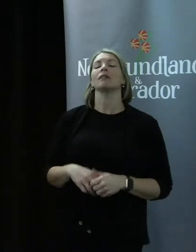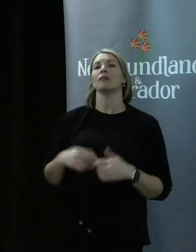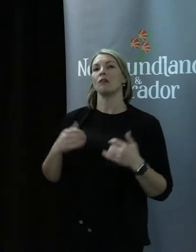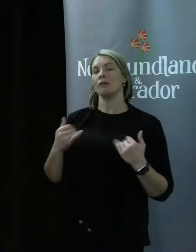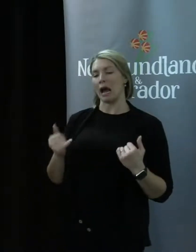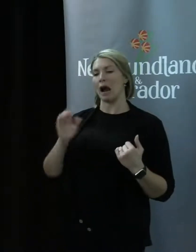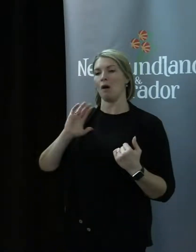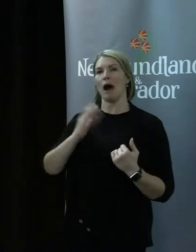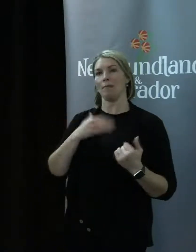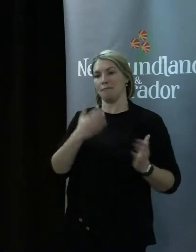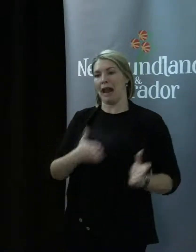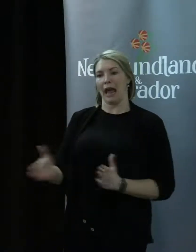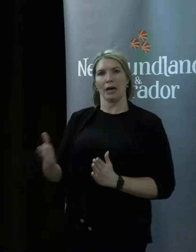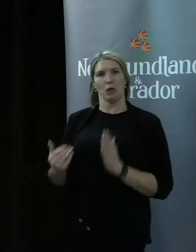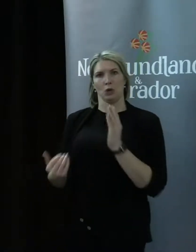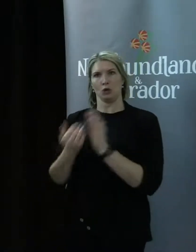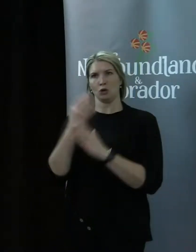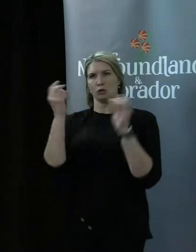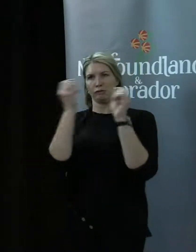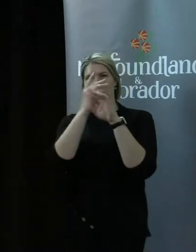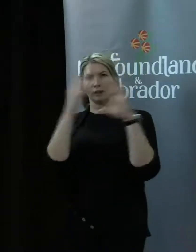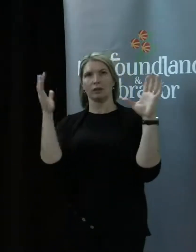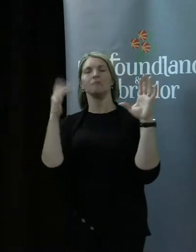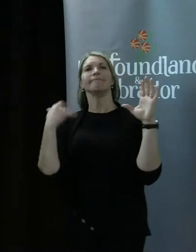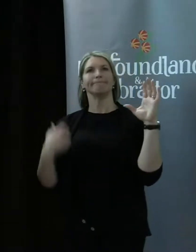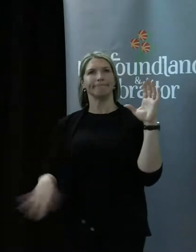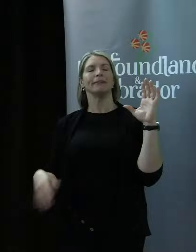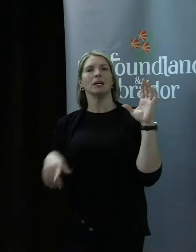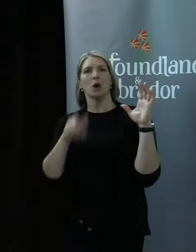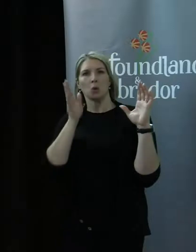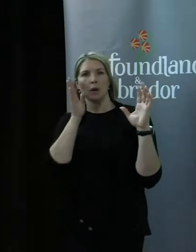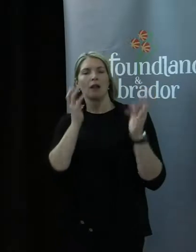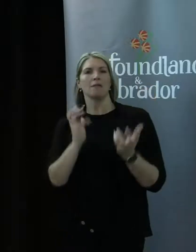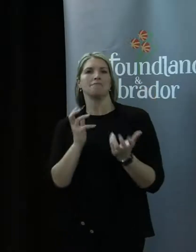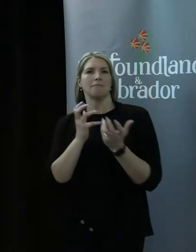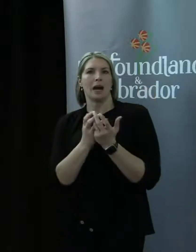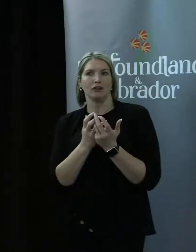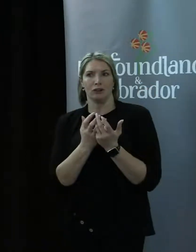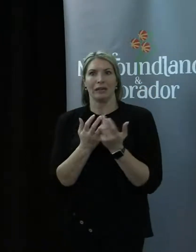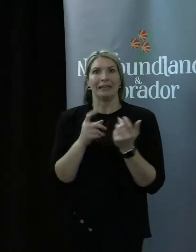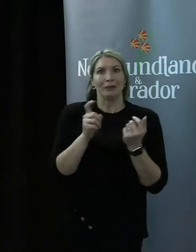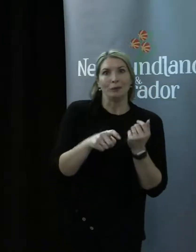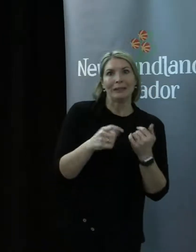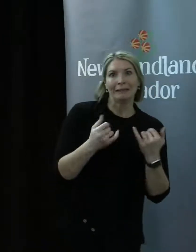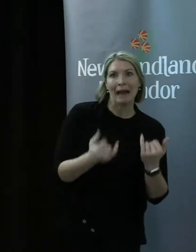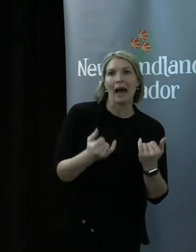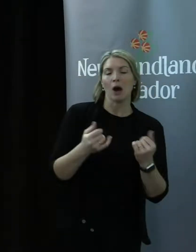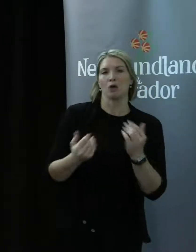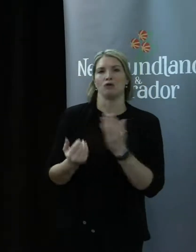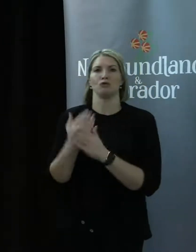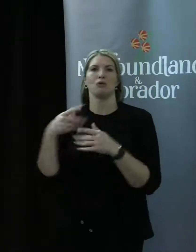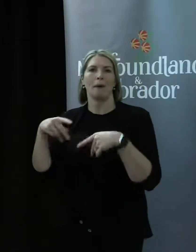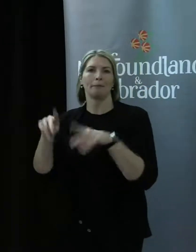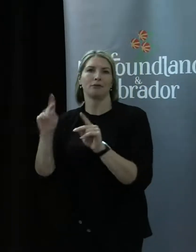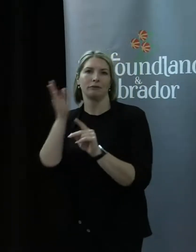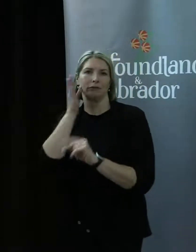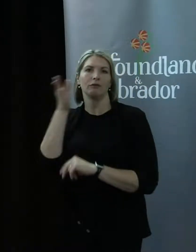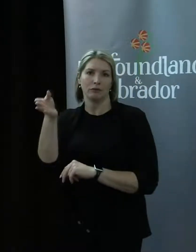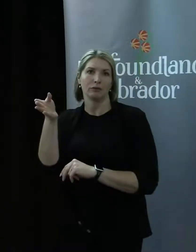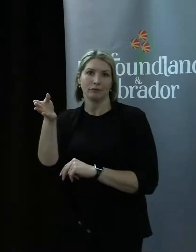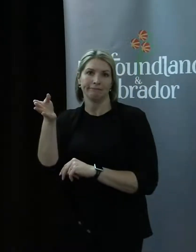new vision, one that reflects the specific needs and opportunities in Newfoundland and Labrador's tourism